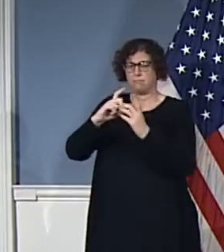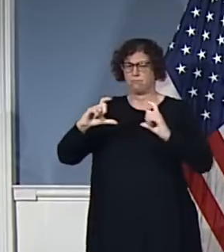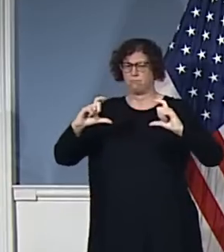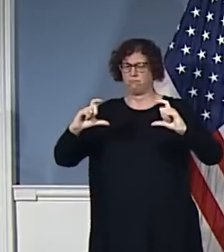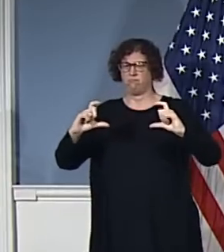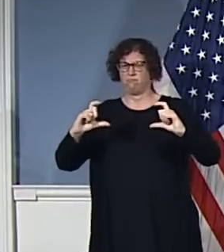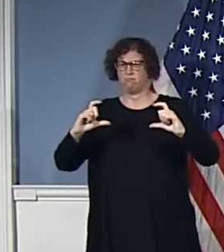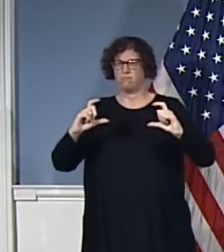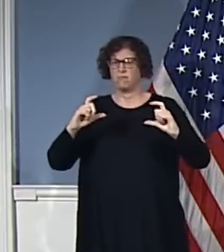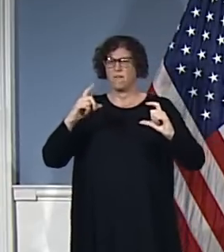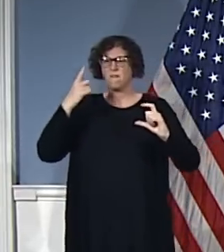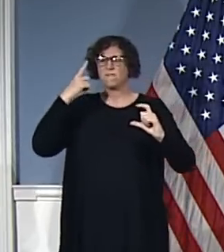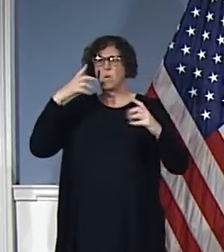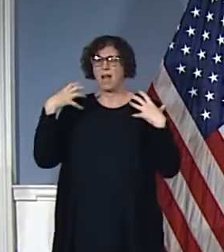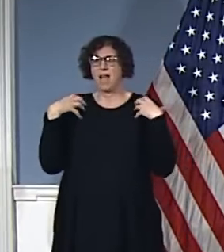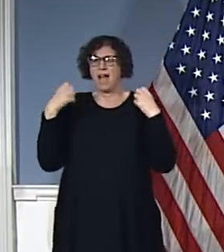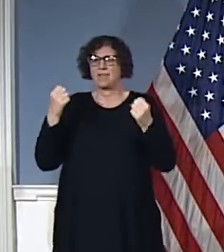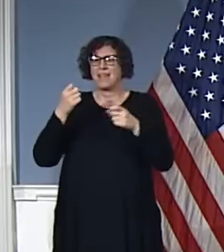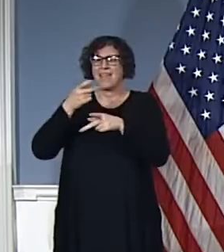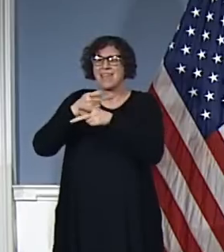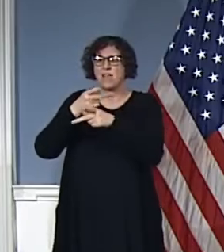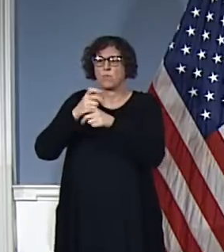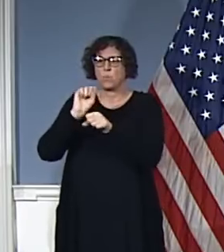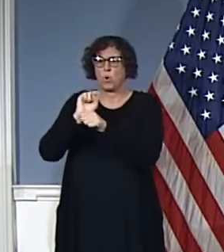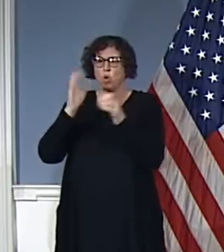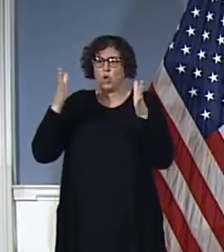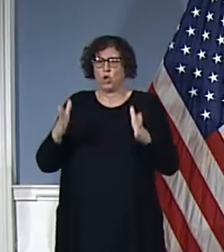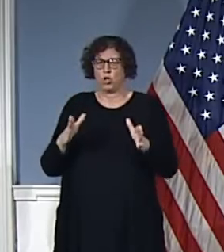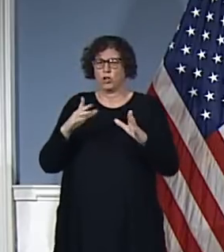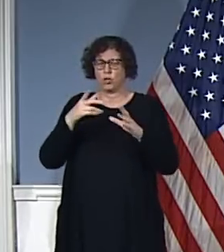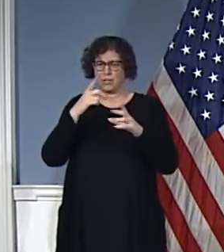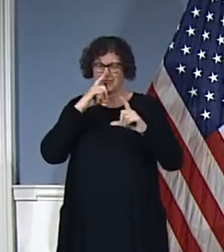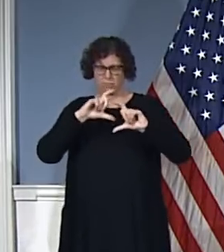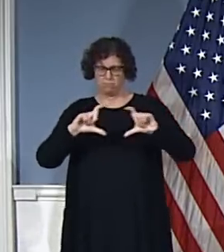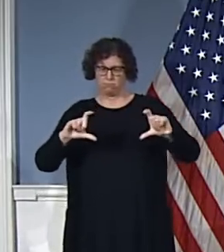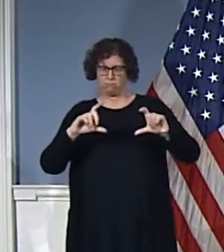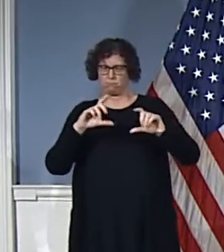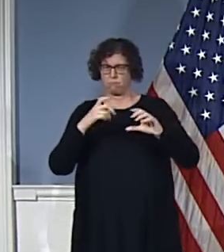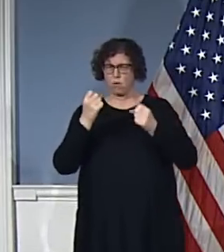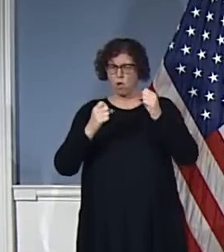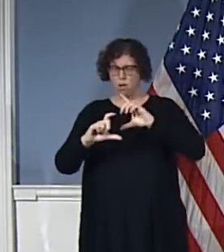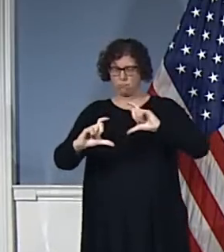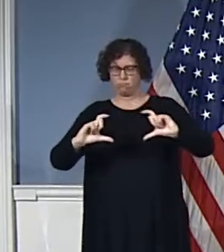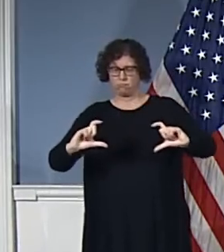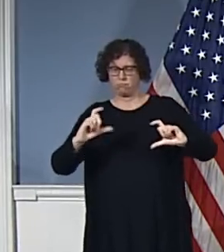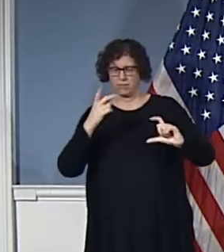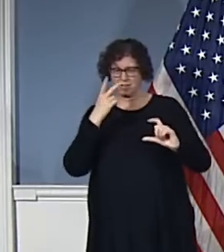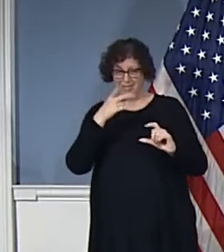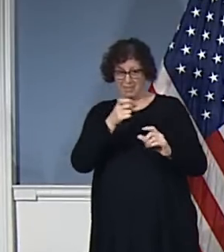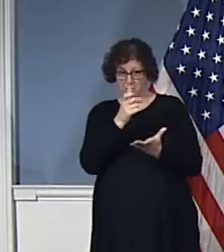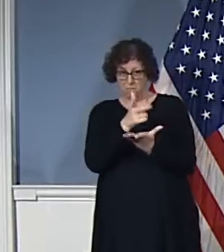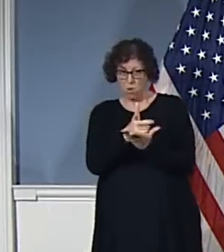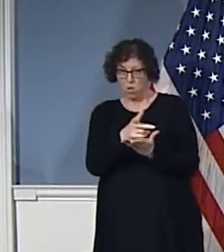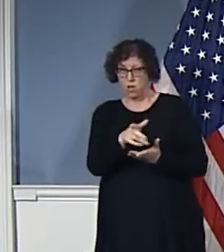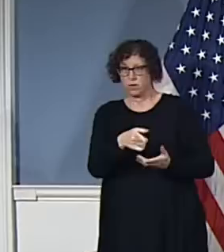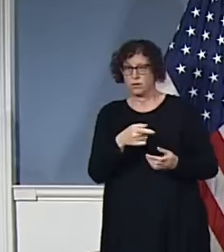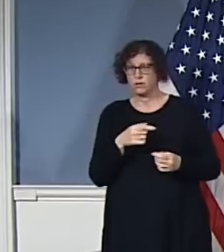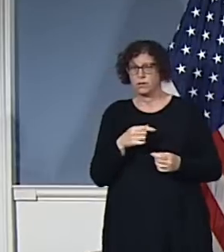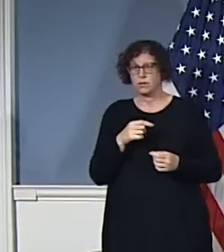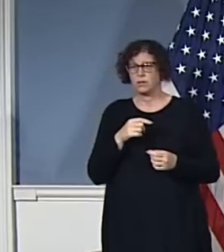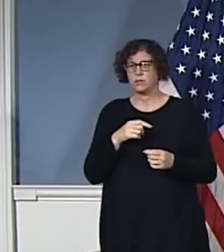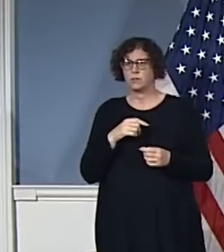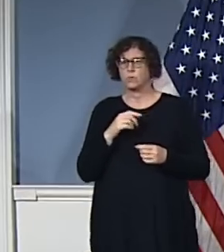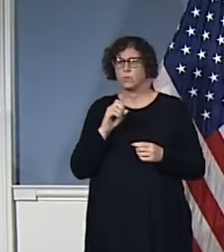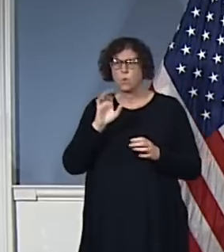actually reveal how completely unnecessary the vast majority of the city's other 150,000 placards are? Because those are,